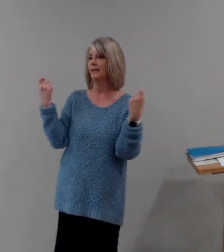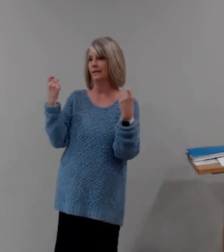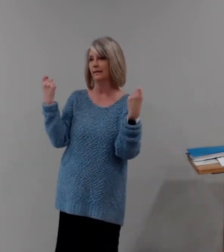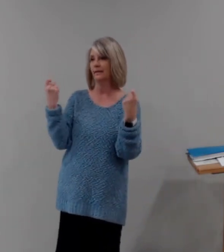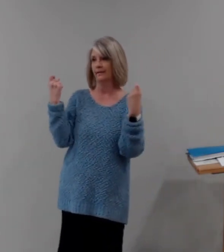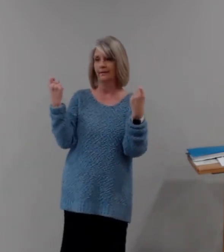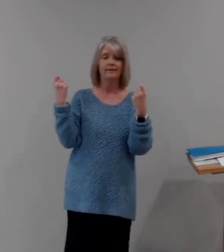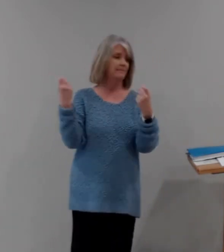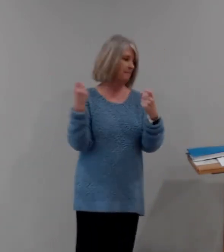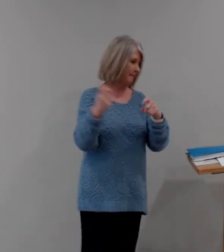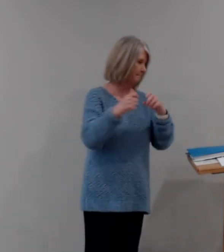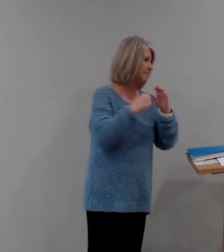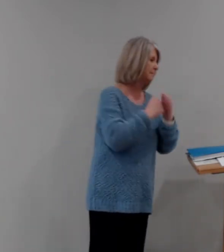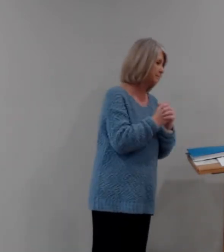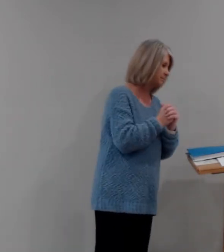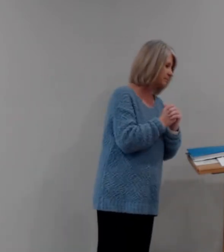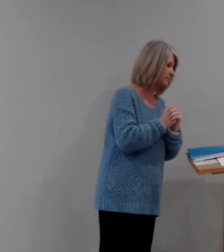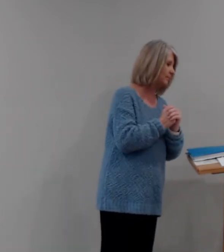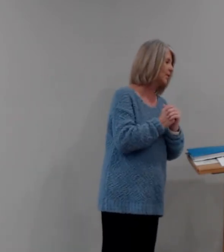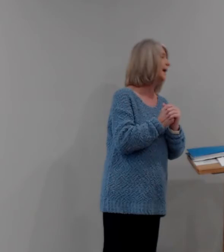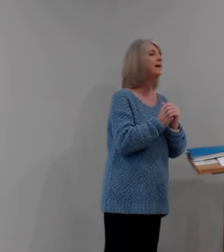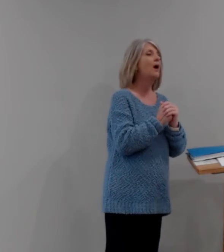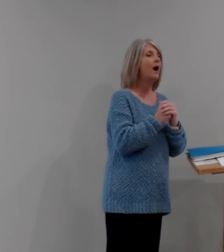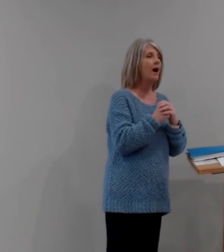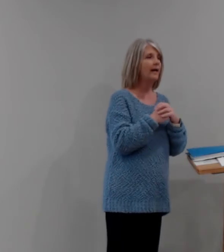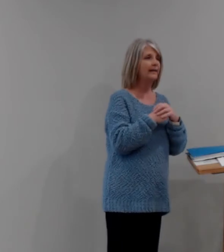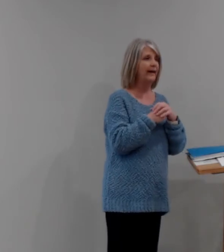Or anniversary. Okay. Holiday.